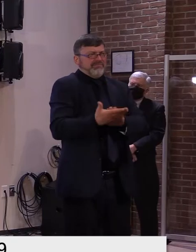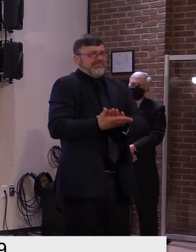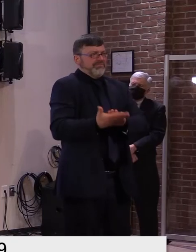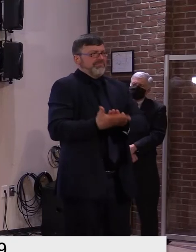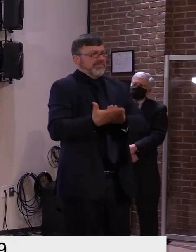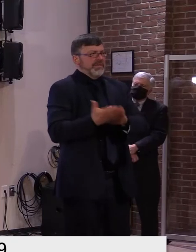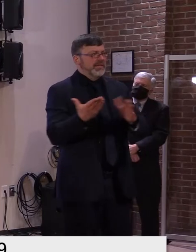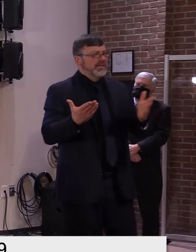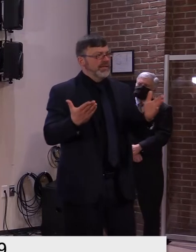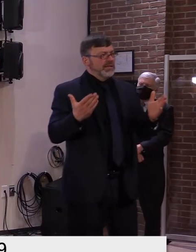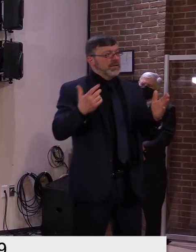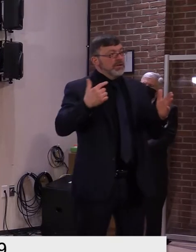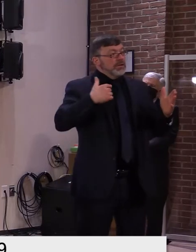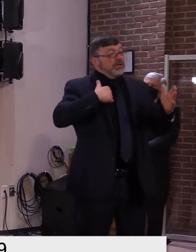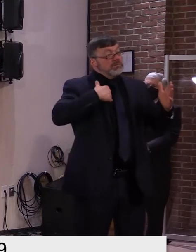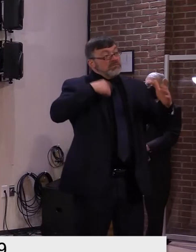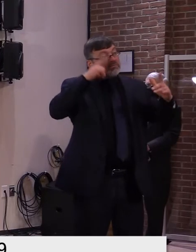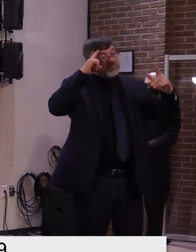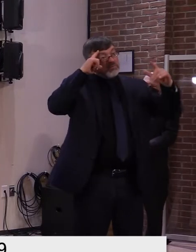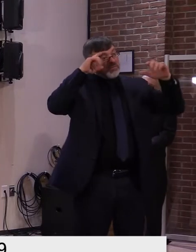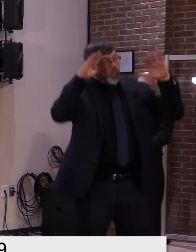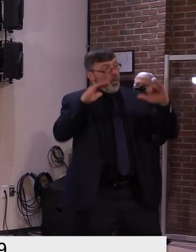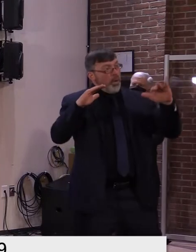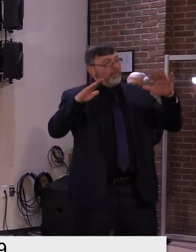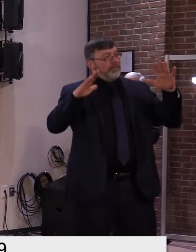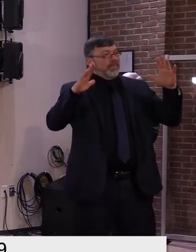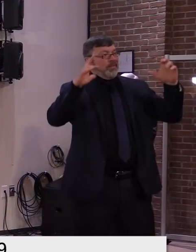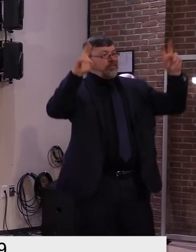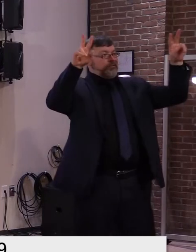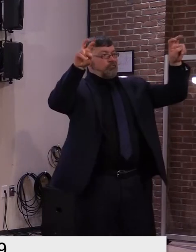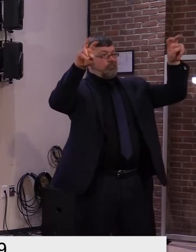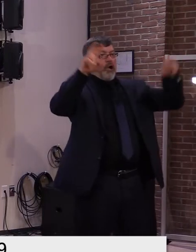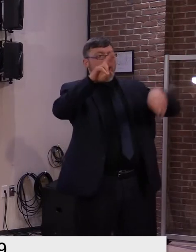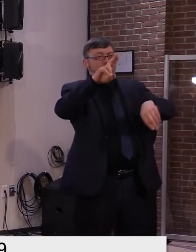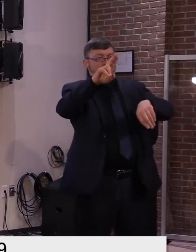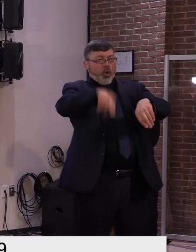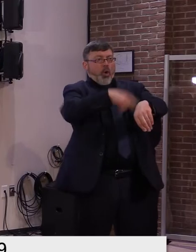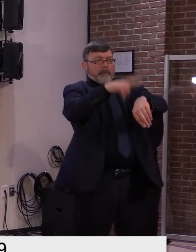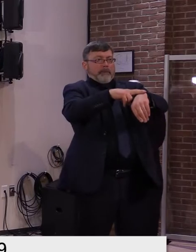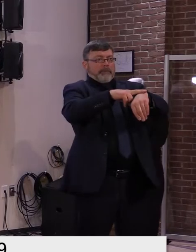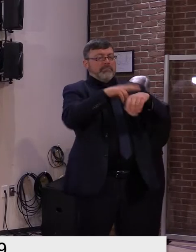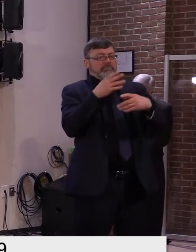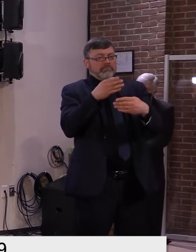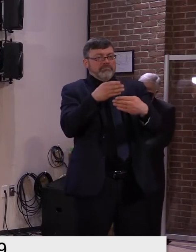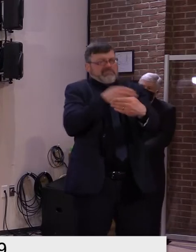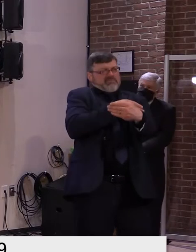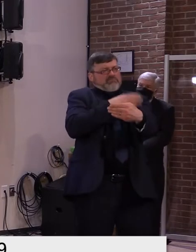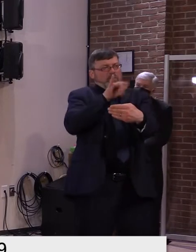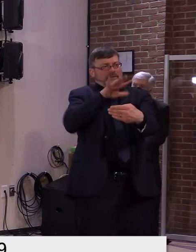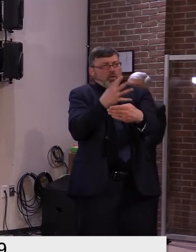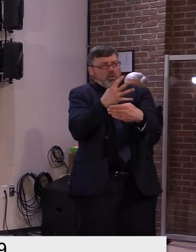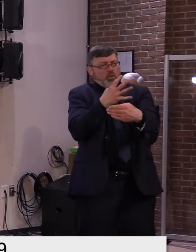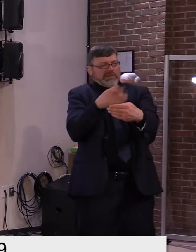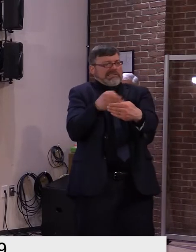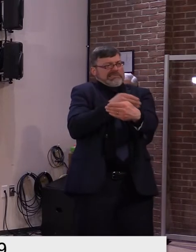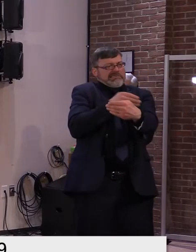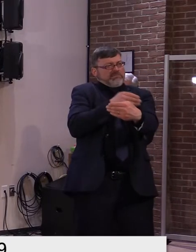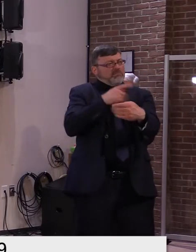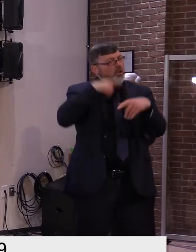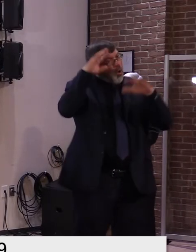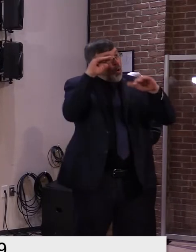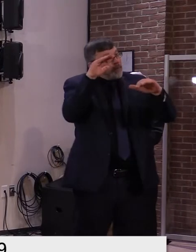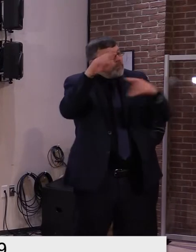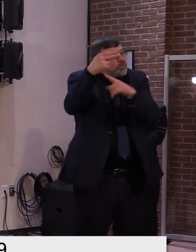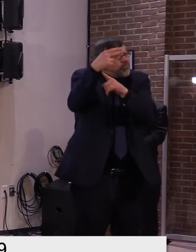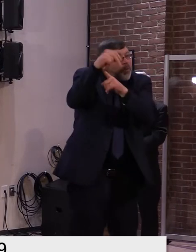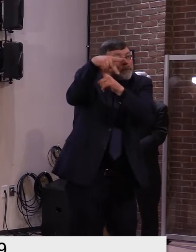the 4th of July or there soon thereafter. But I think we'll need that, and we may need it beyond the state of emergency, beyond that. But